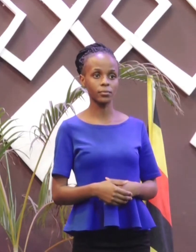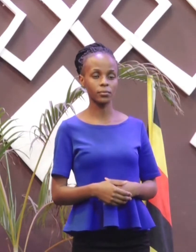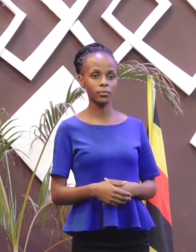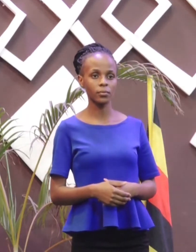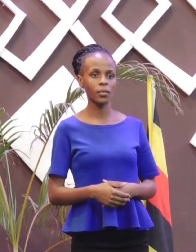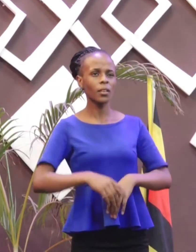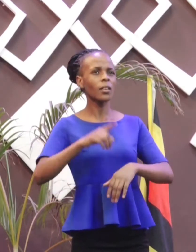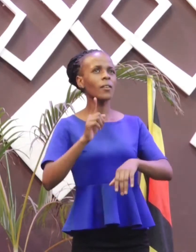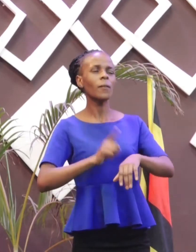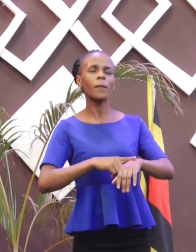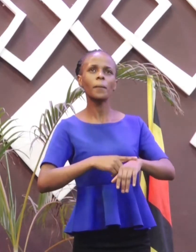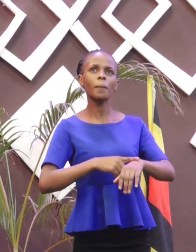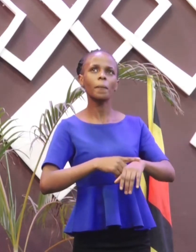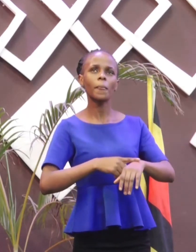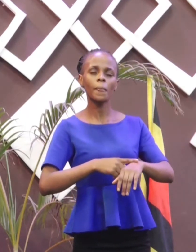When you go